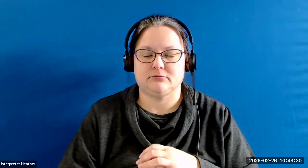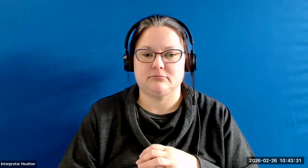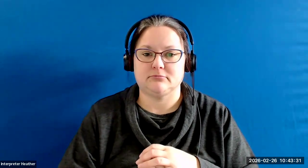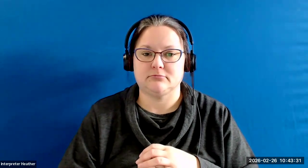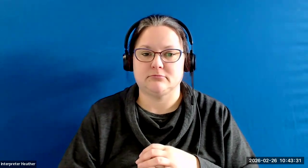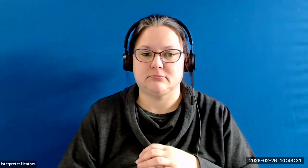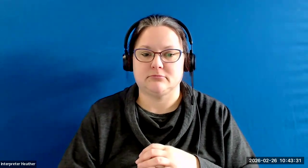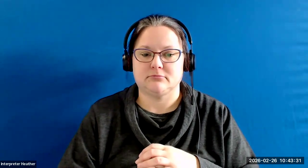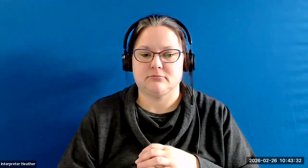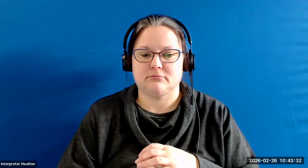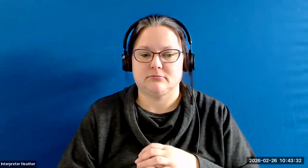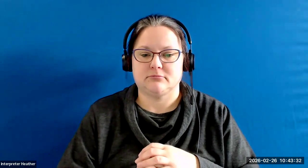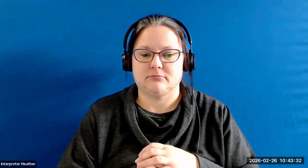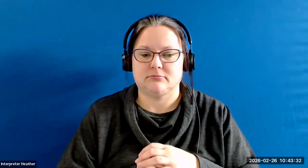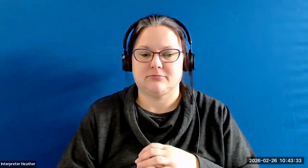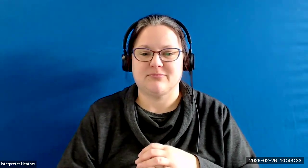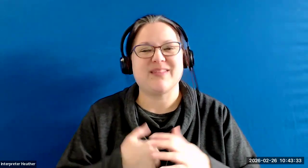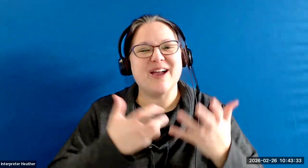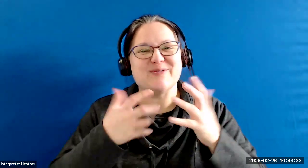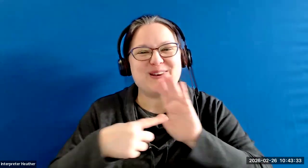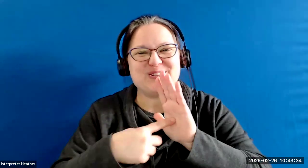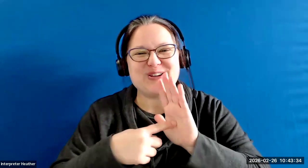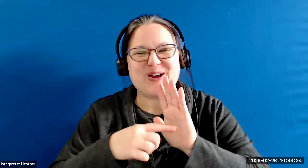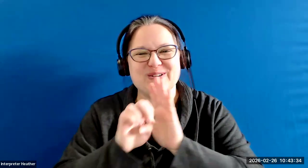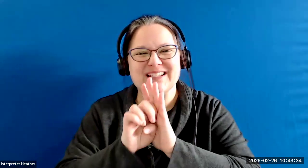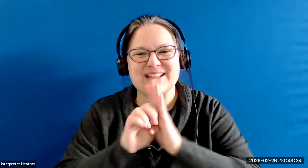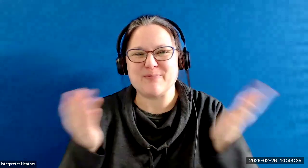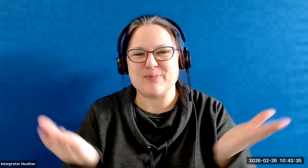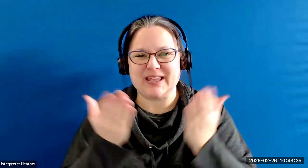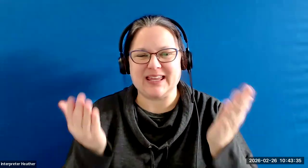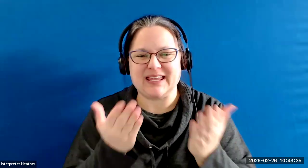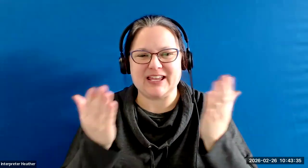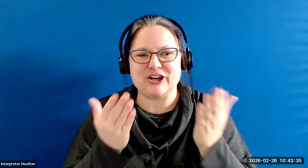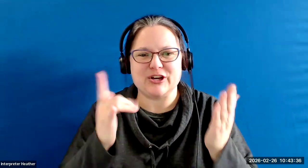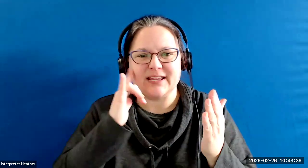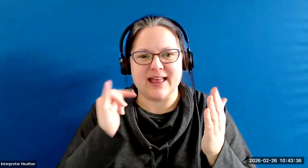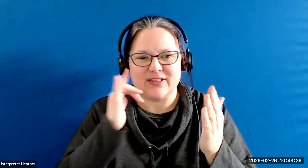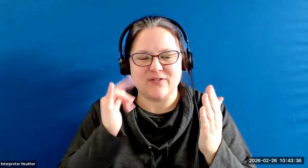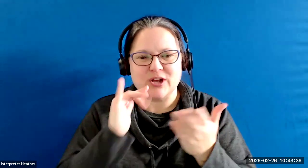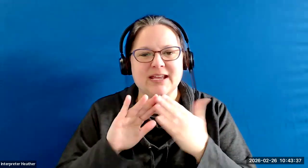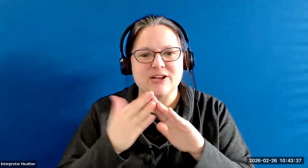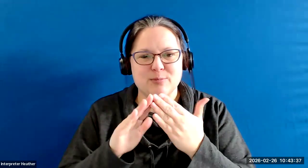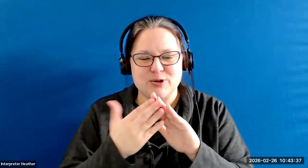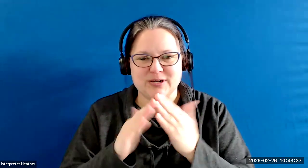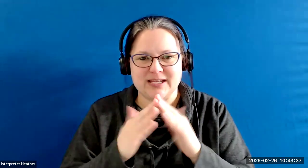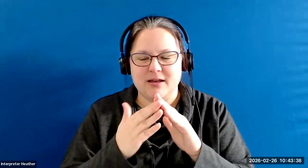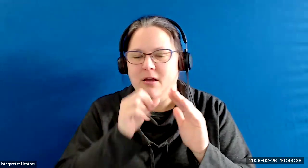And I wanted to go to an example of a community here in Oakland that